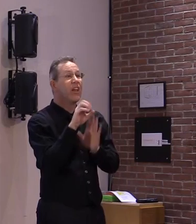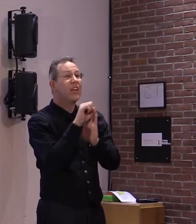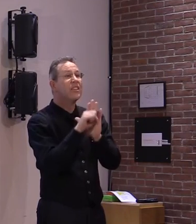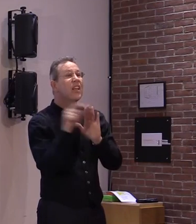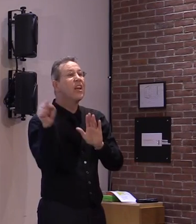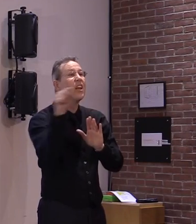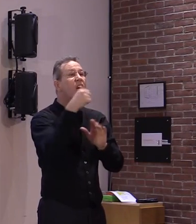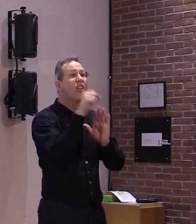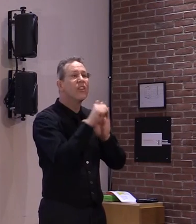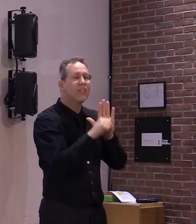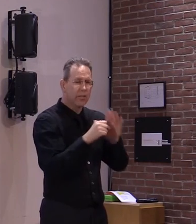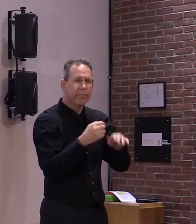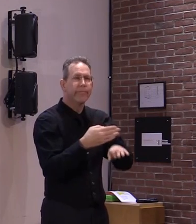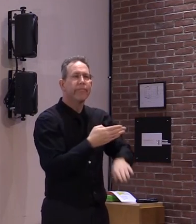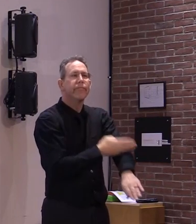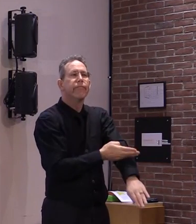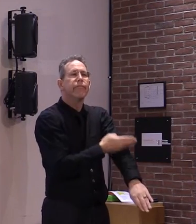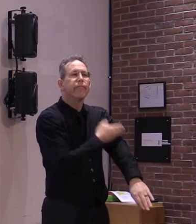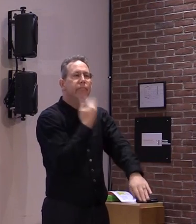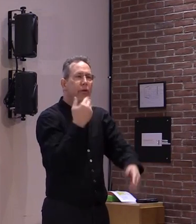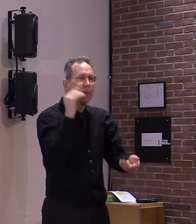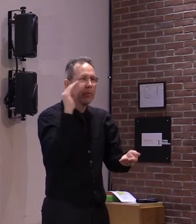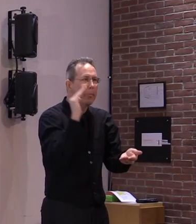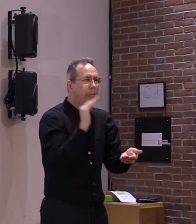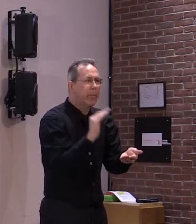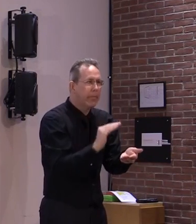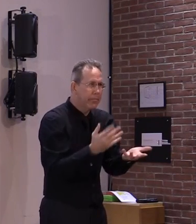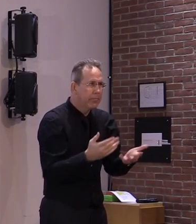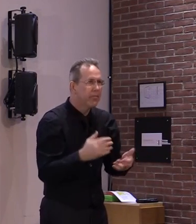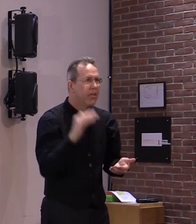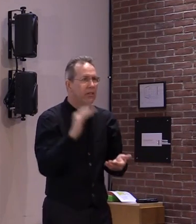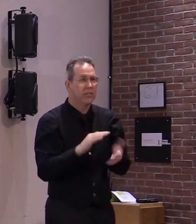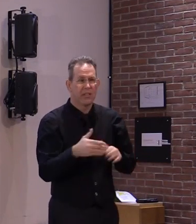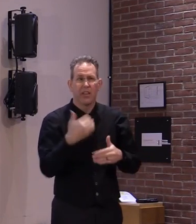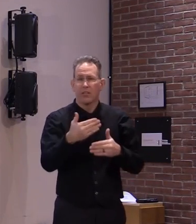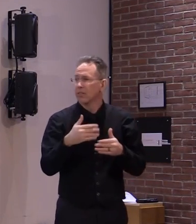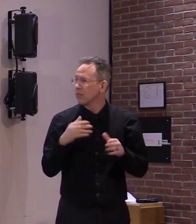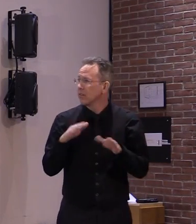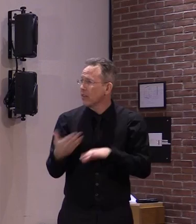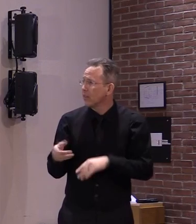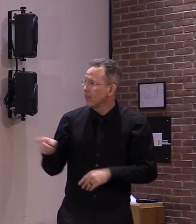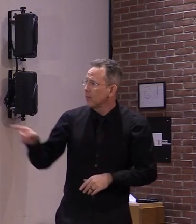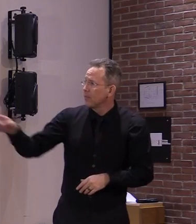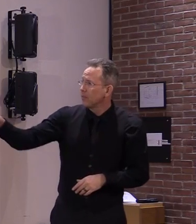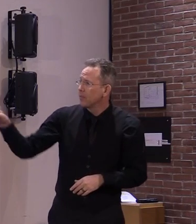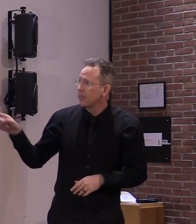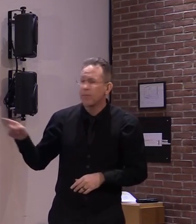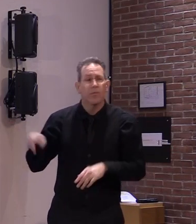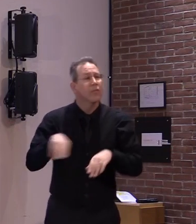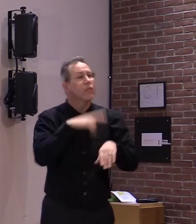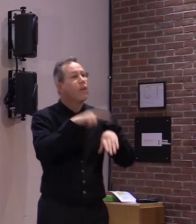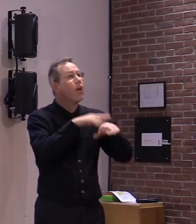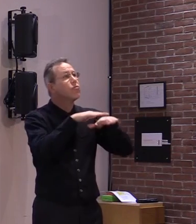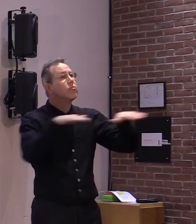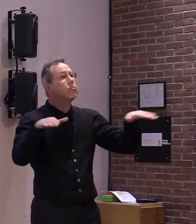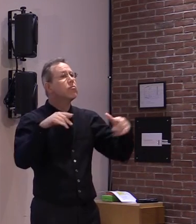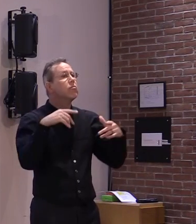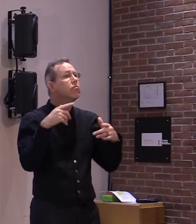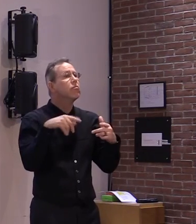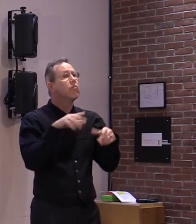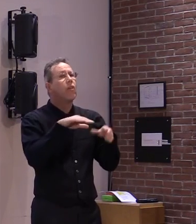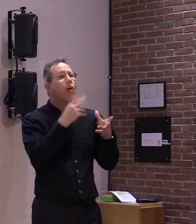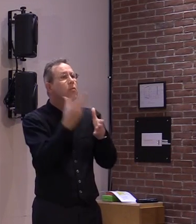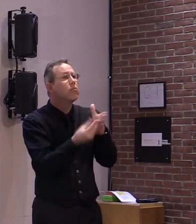last. And most thankfully, we are continuing to see improvement in the U.S. daily fatality rates, with the